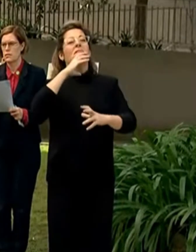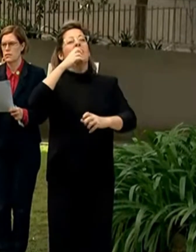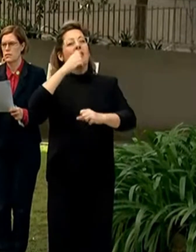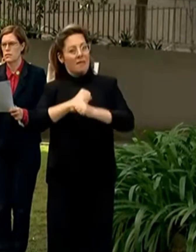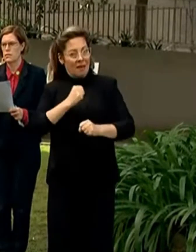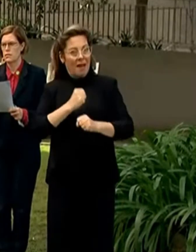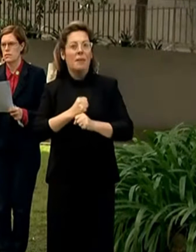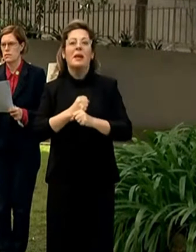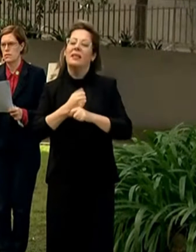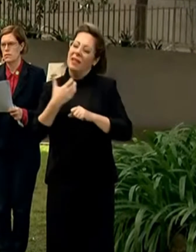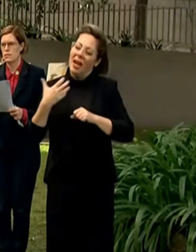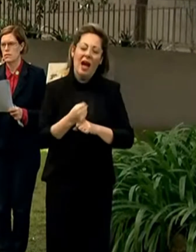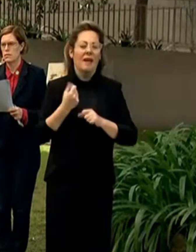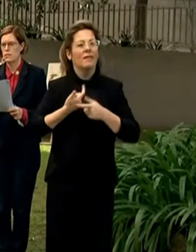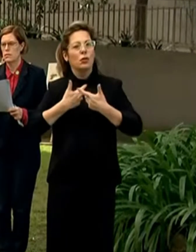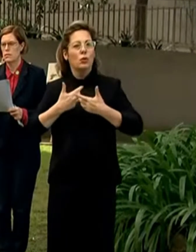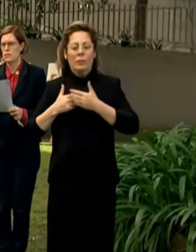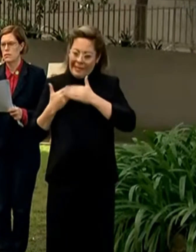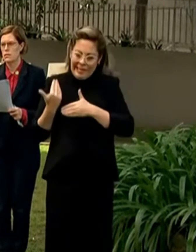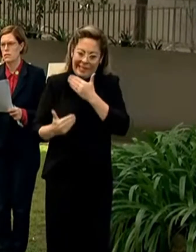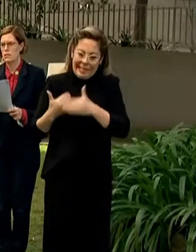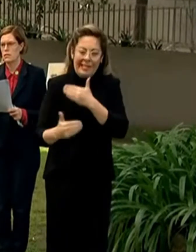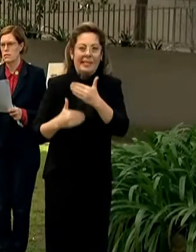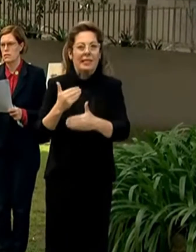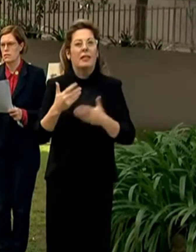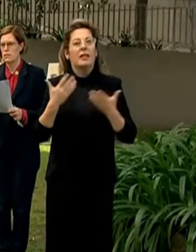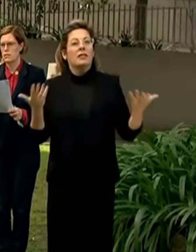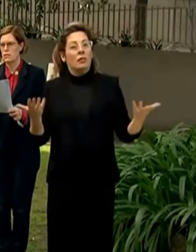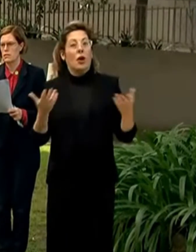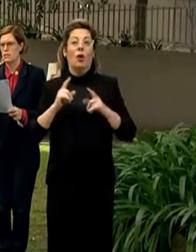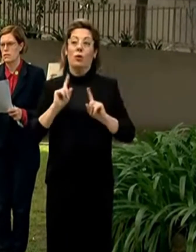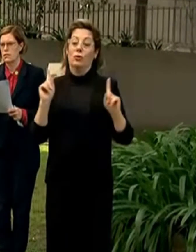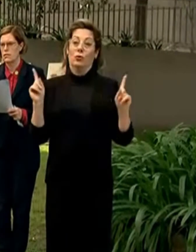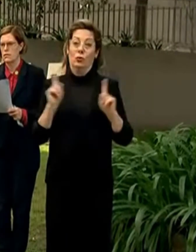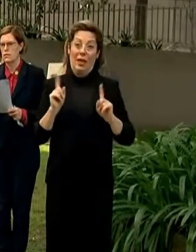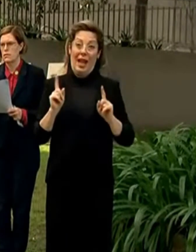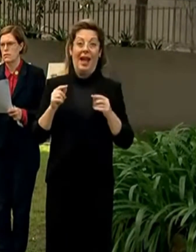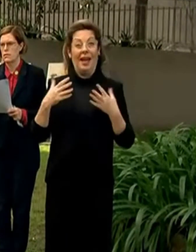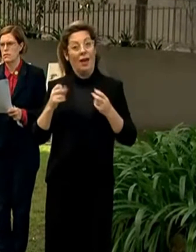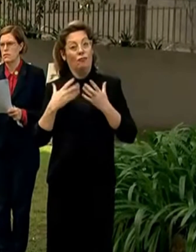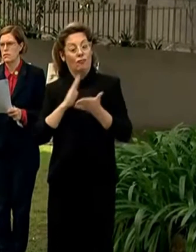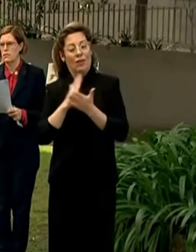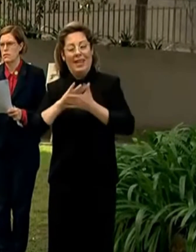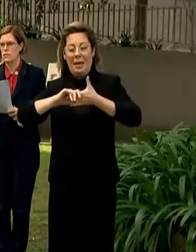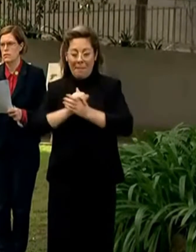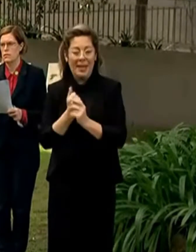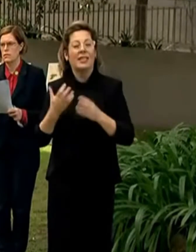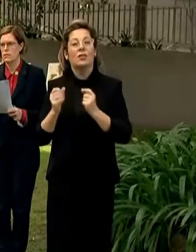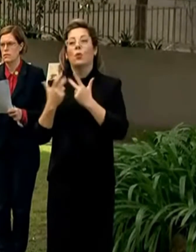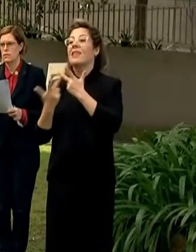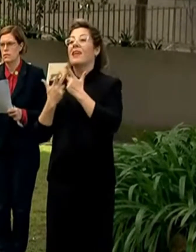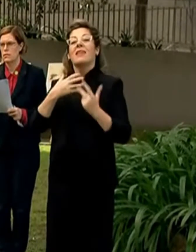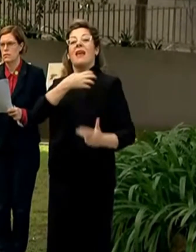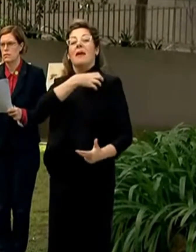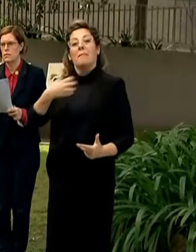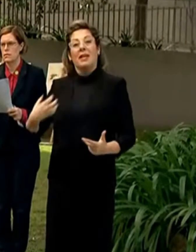keep doing their business of government and doing what's important. And today I'm really pleased to be with Minister Bronnie Taylor. We're at the site